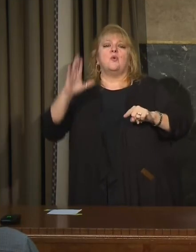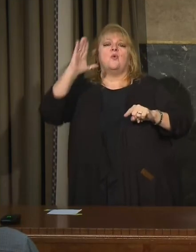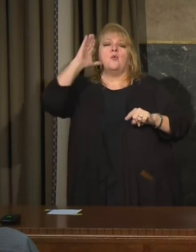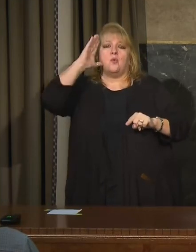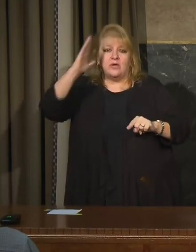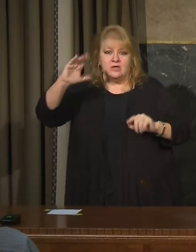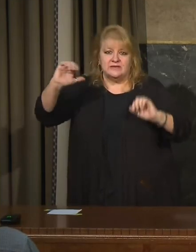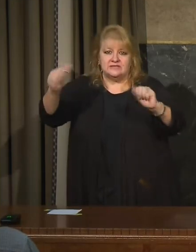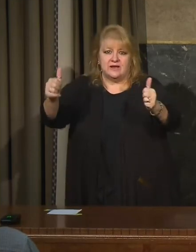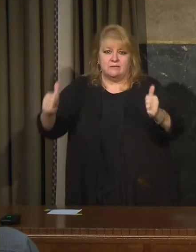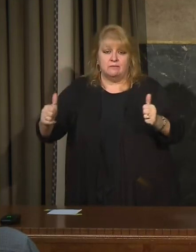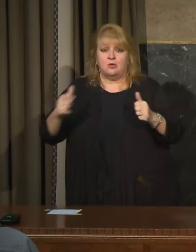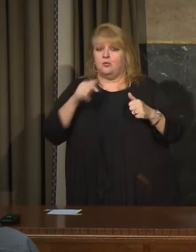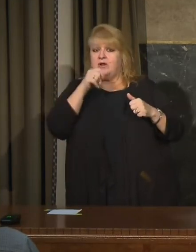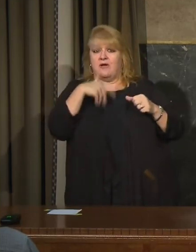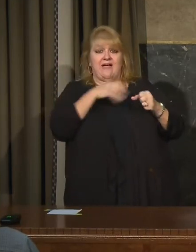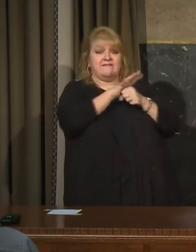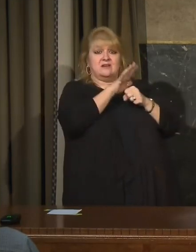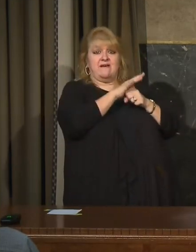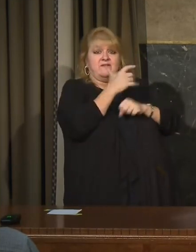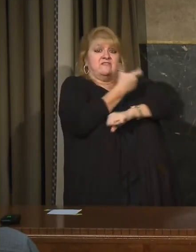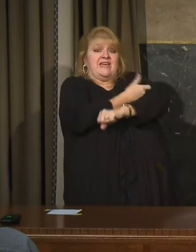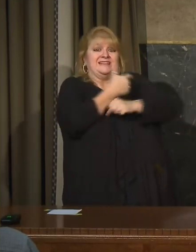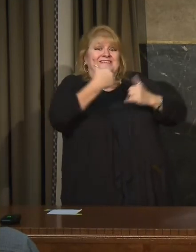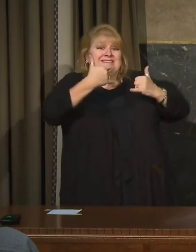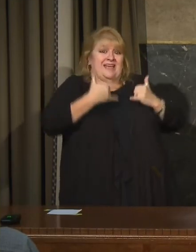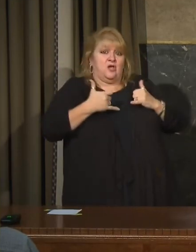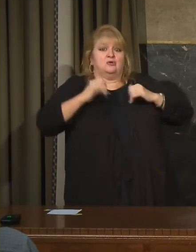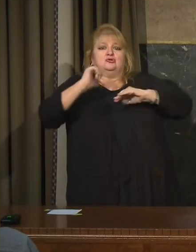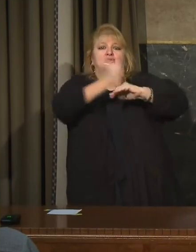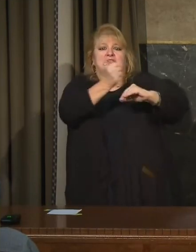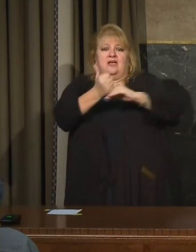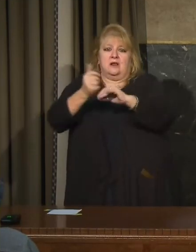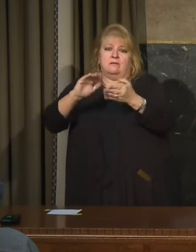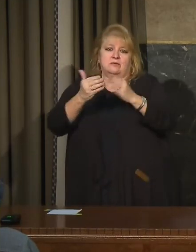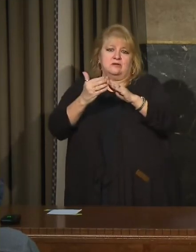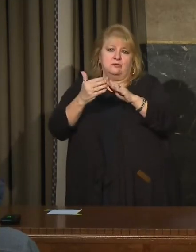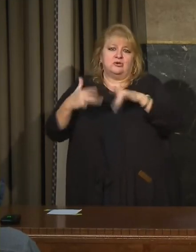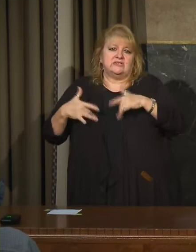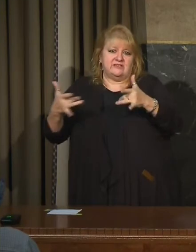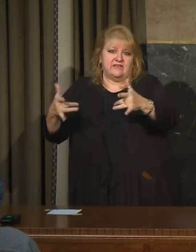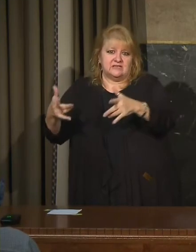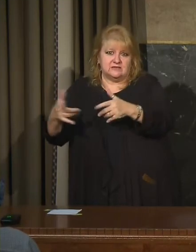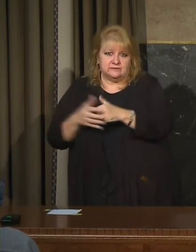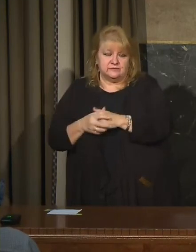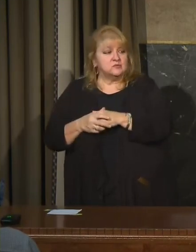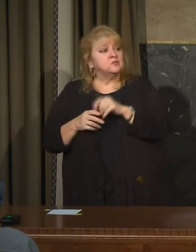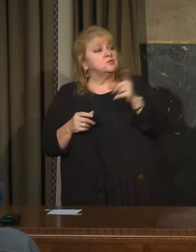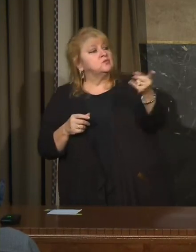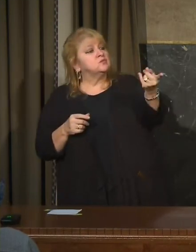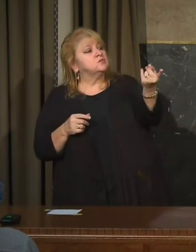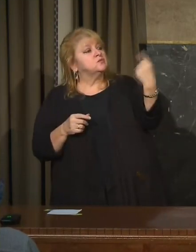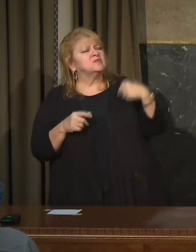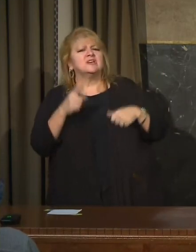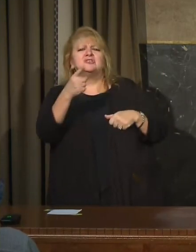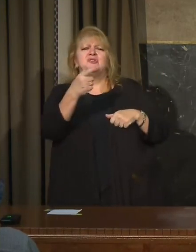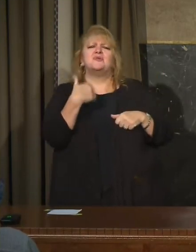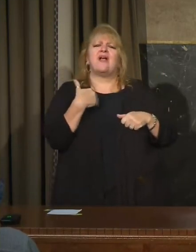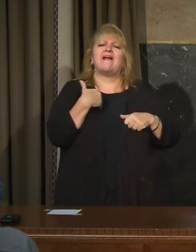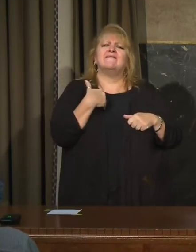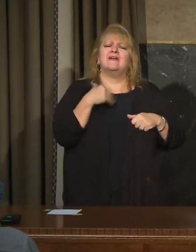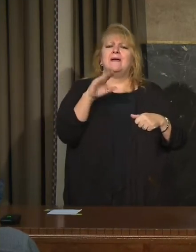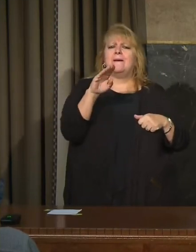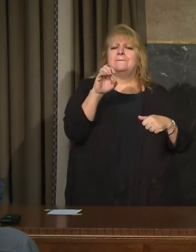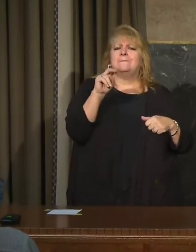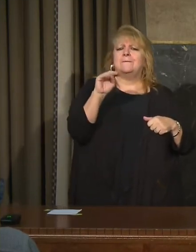with the supply as it is, that's not at the point yet. Yep, Jill. Do you have any benchmarks about how many people in